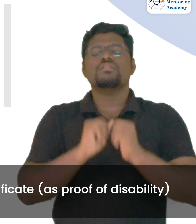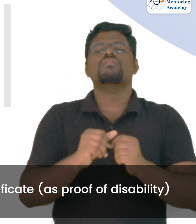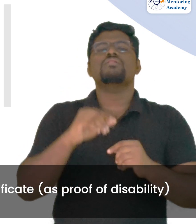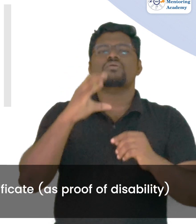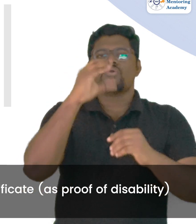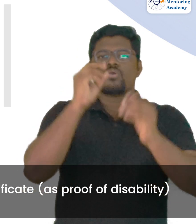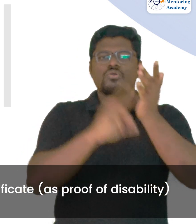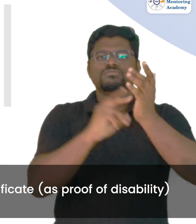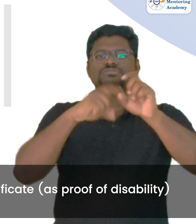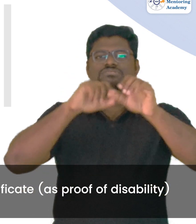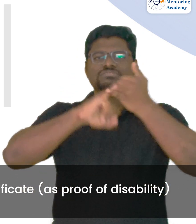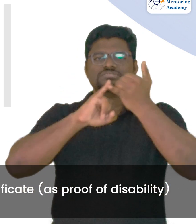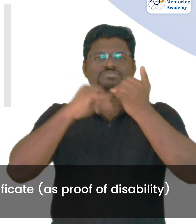disability.